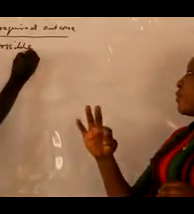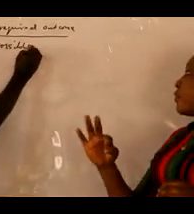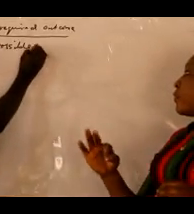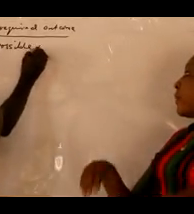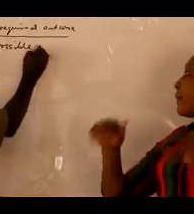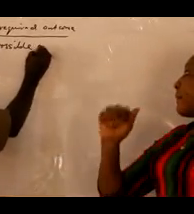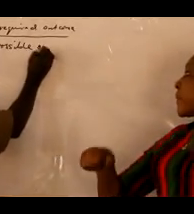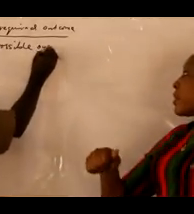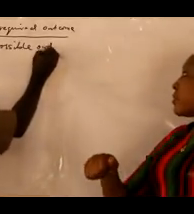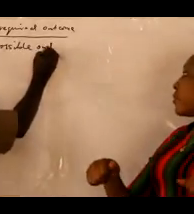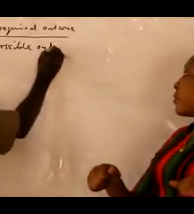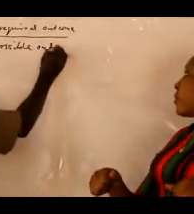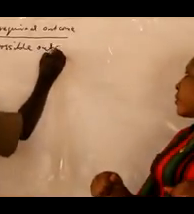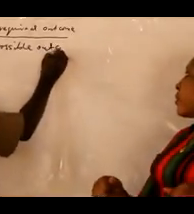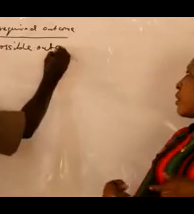outcome.